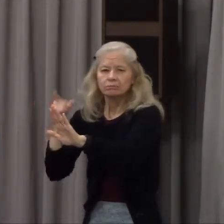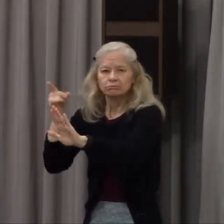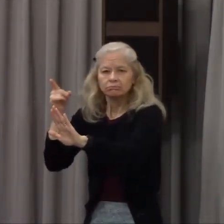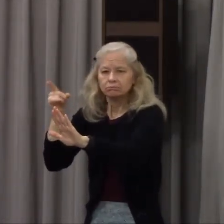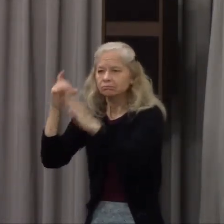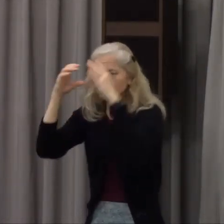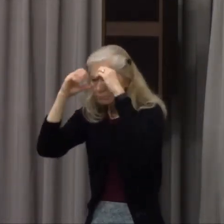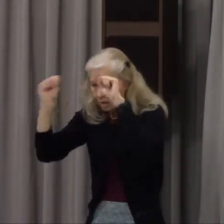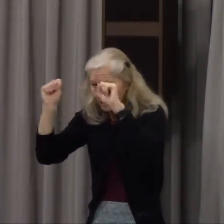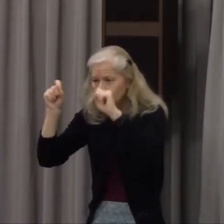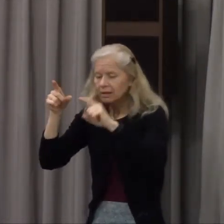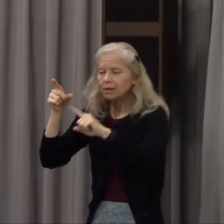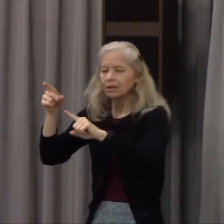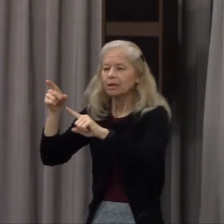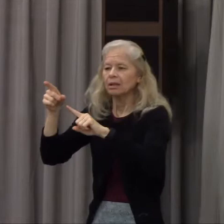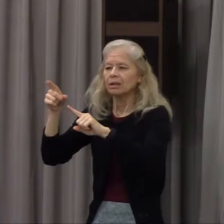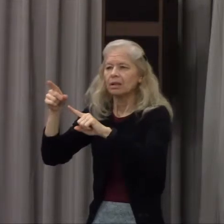apologize to anybody for anything.